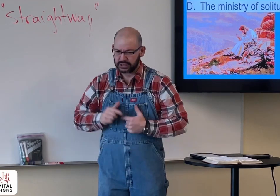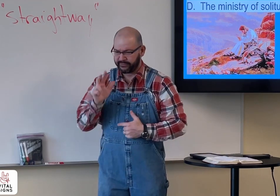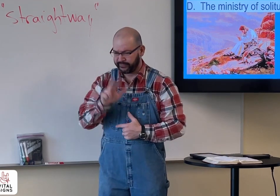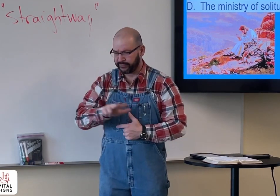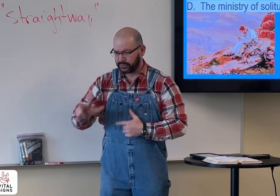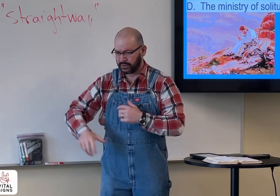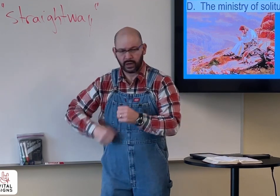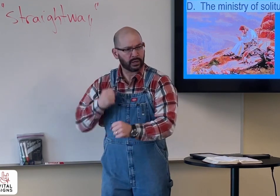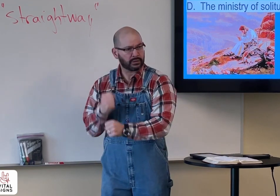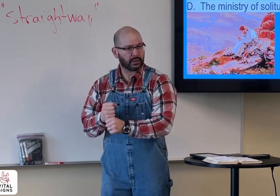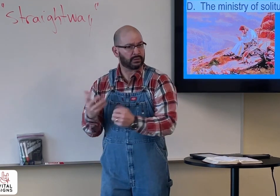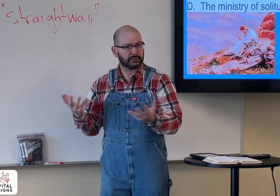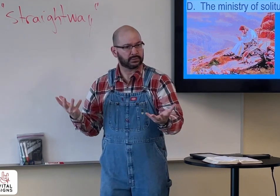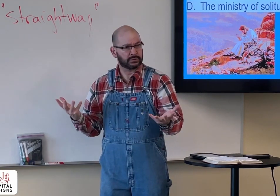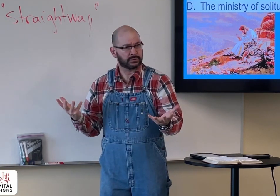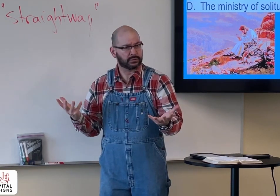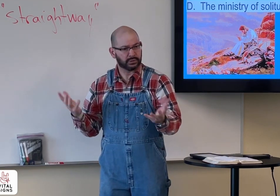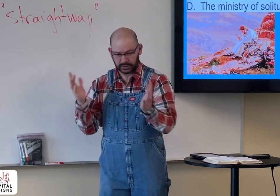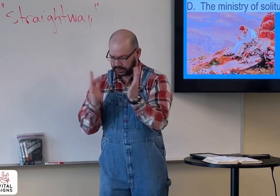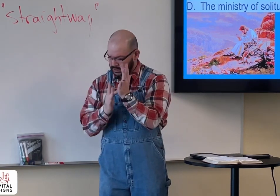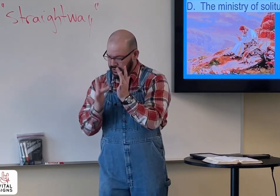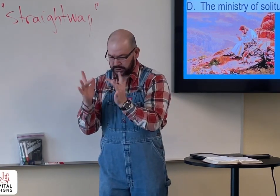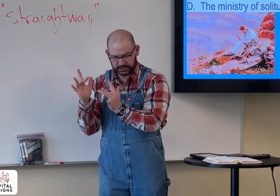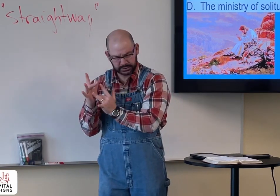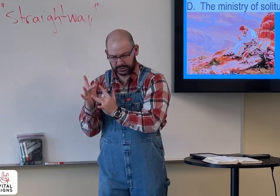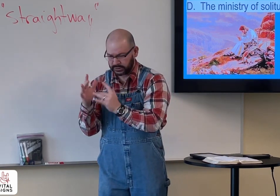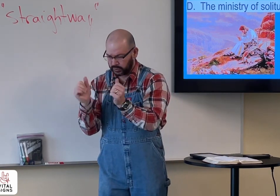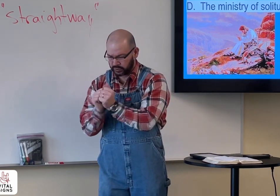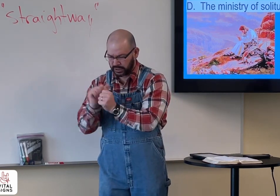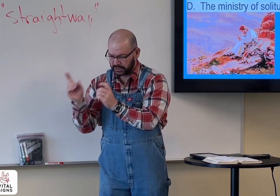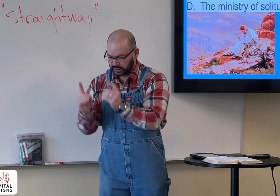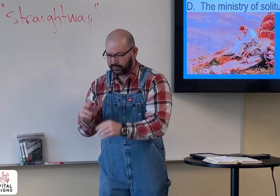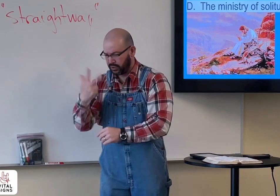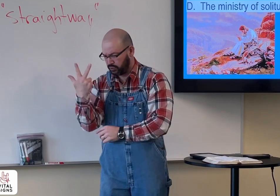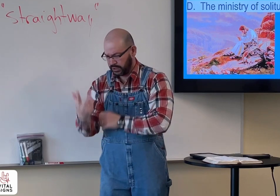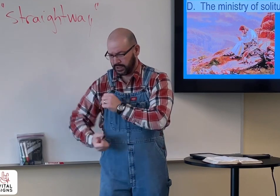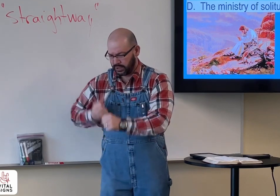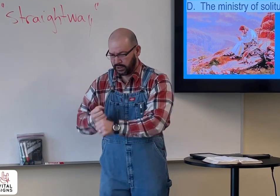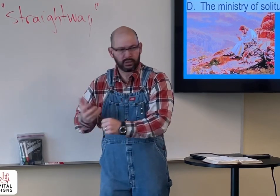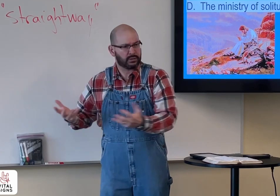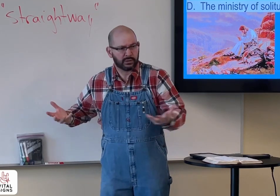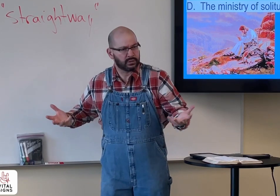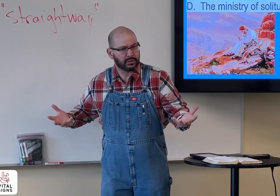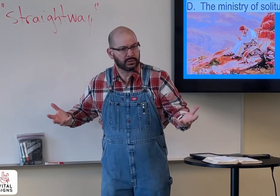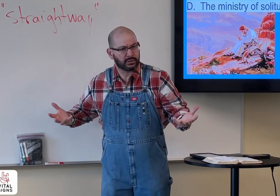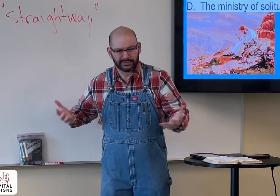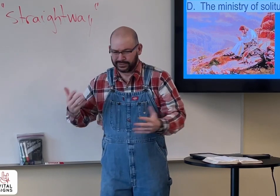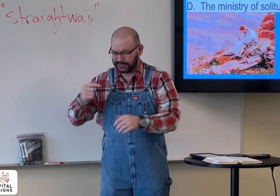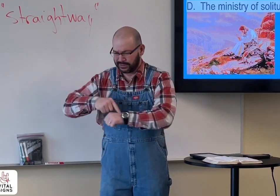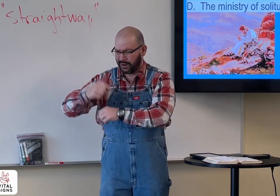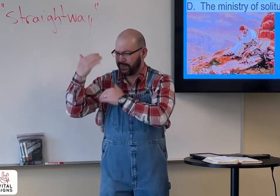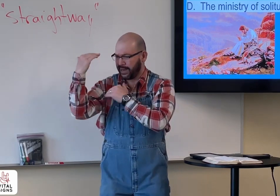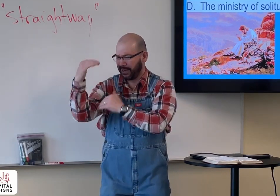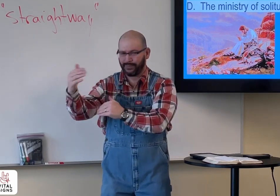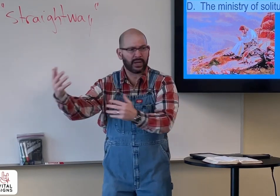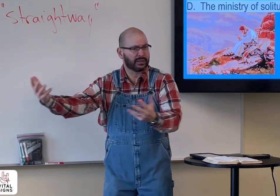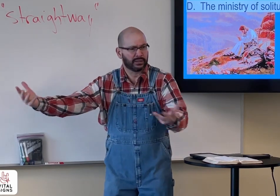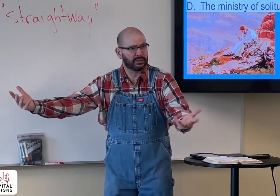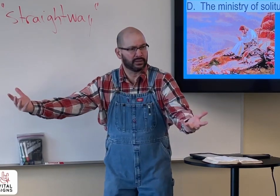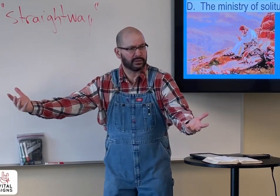But Christian life, Jesus only lived 33 years. Jesus was only with the disciples 3 years. And